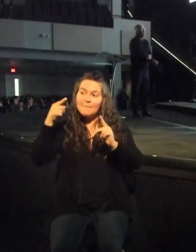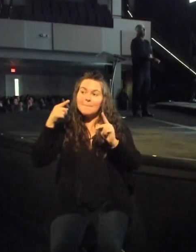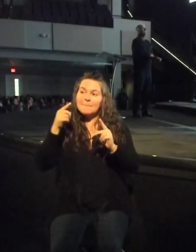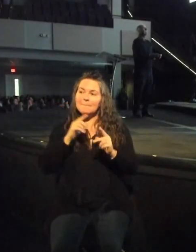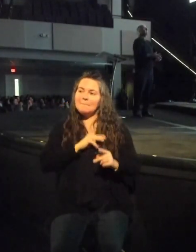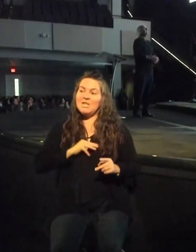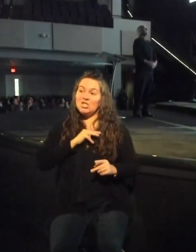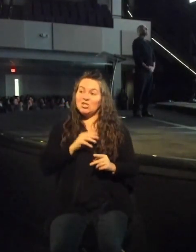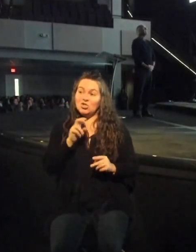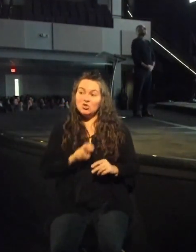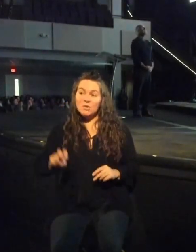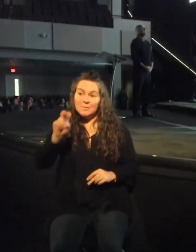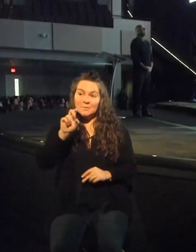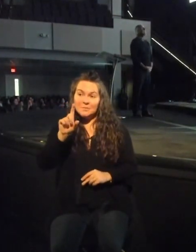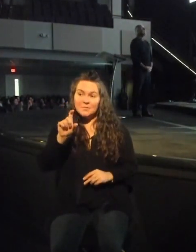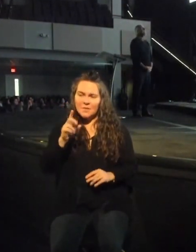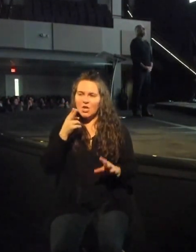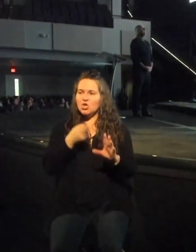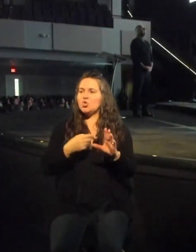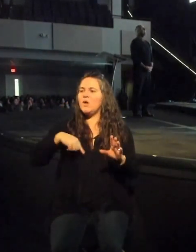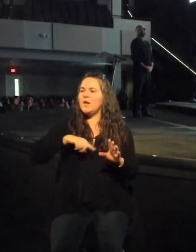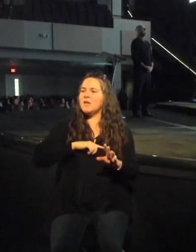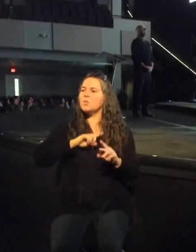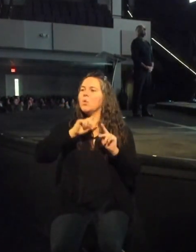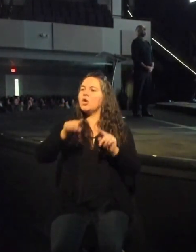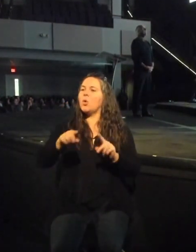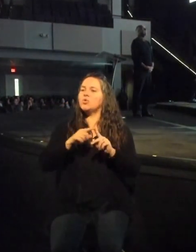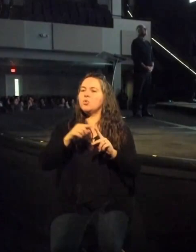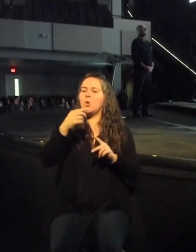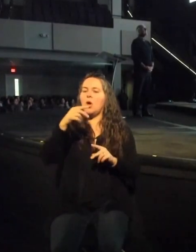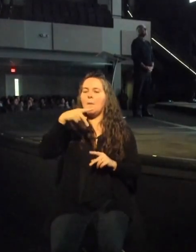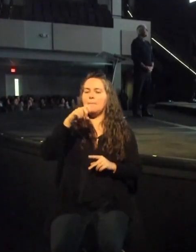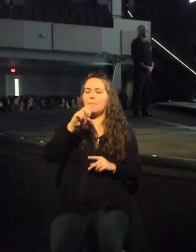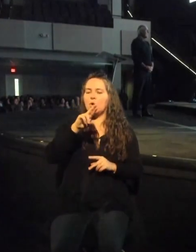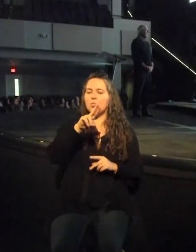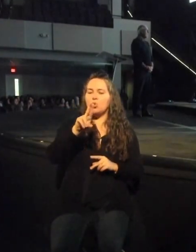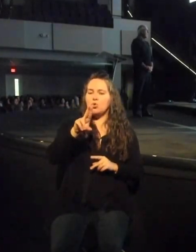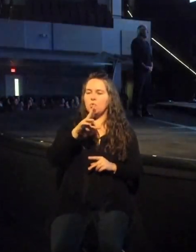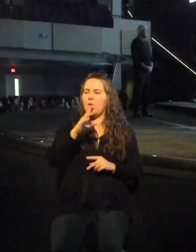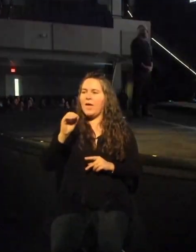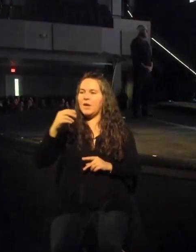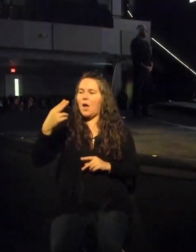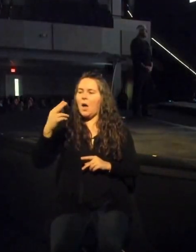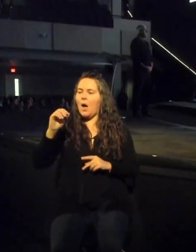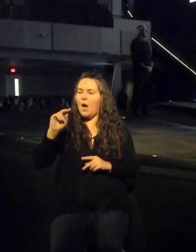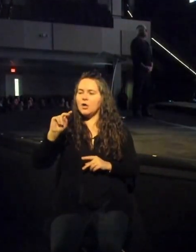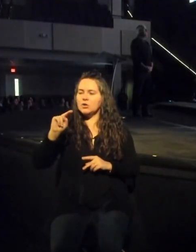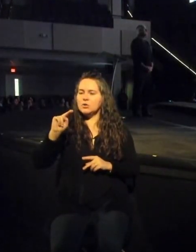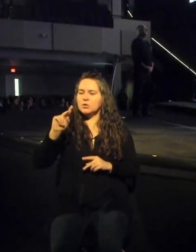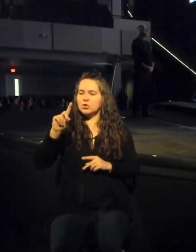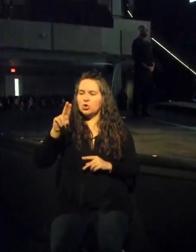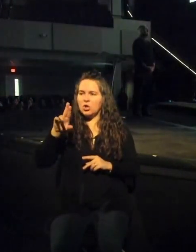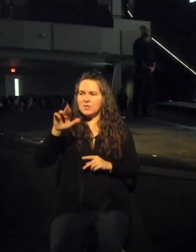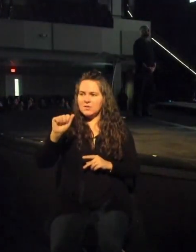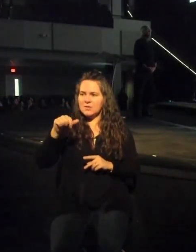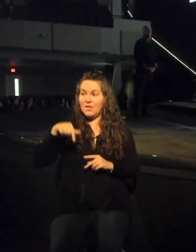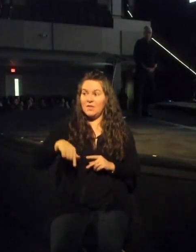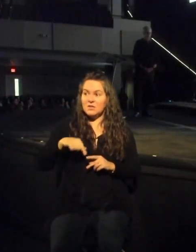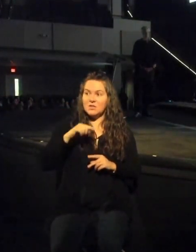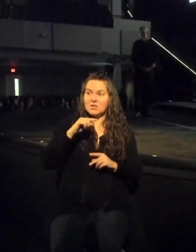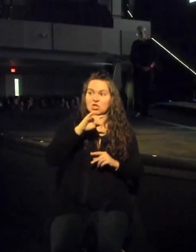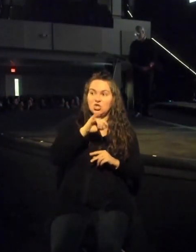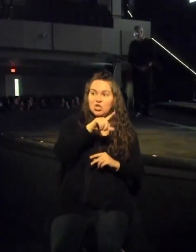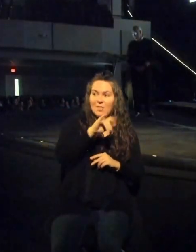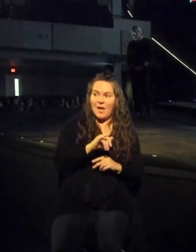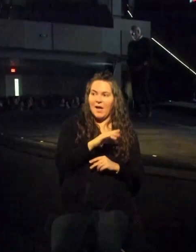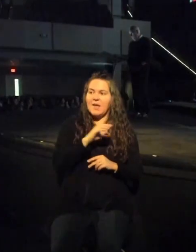the love and message of Jesus to the nations of Peru and Honduras this July and October. You'll have the chance to change lives for eternity, and it